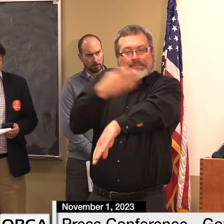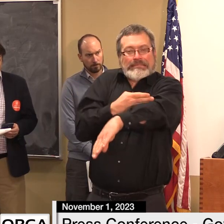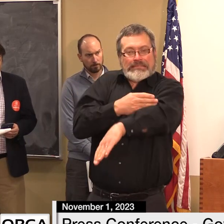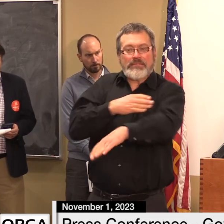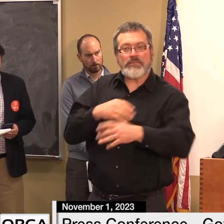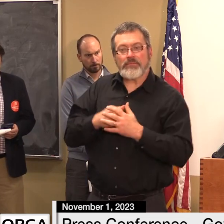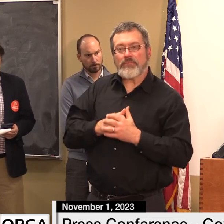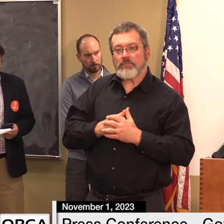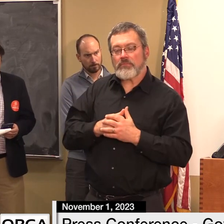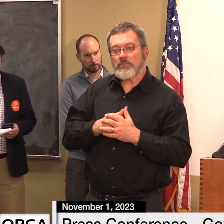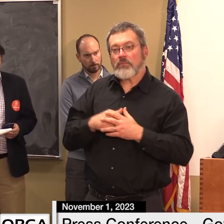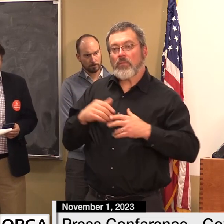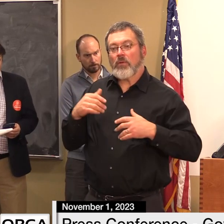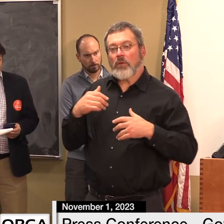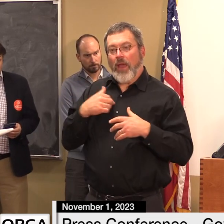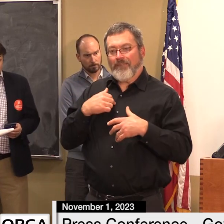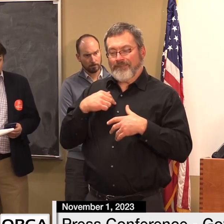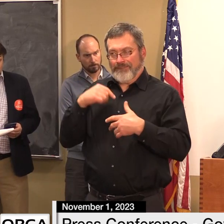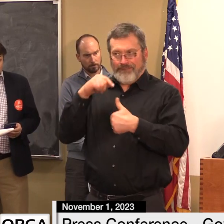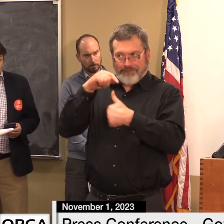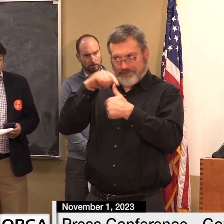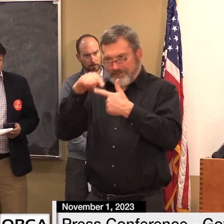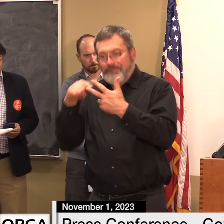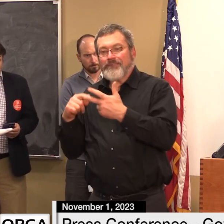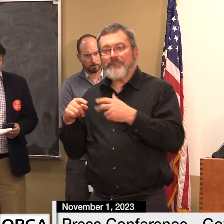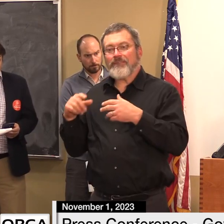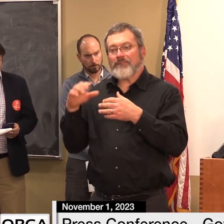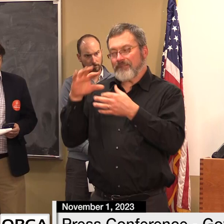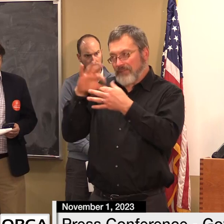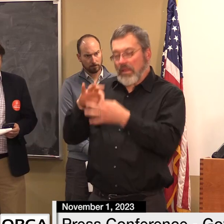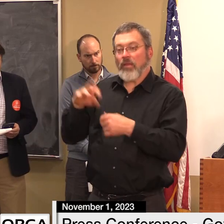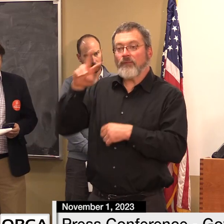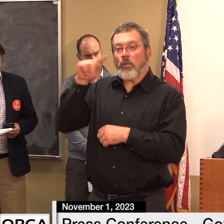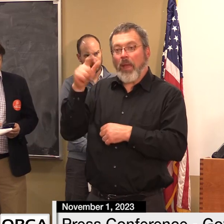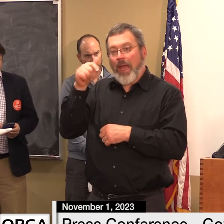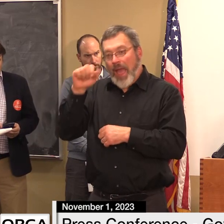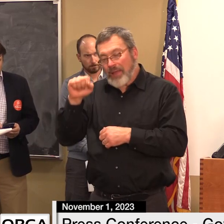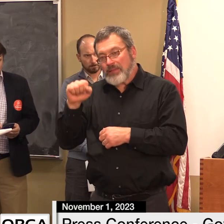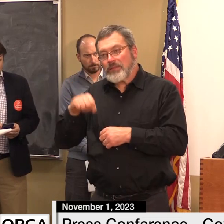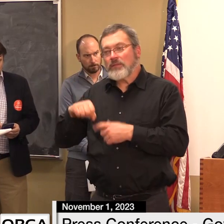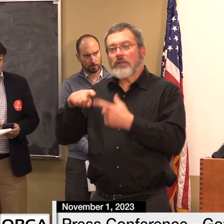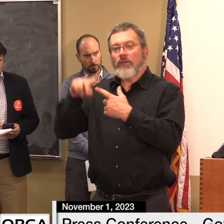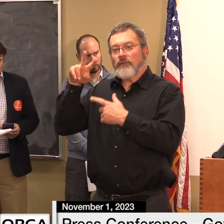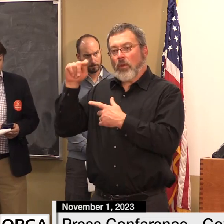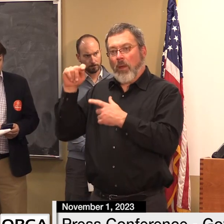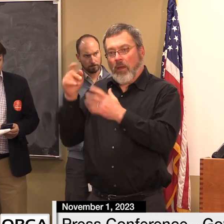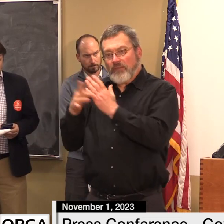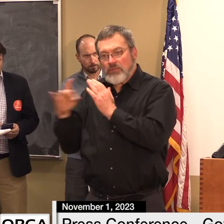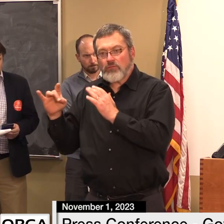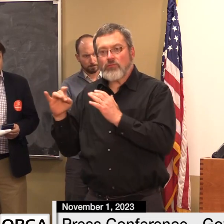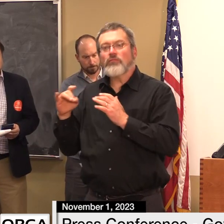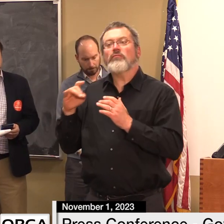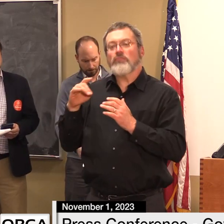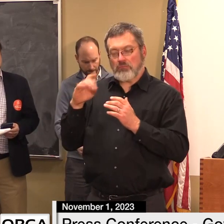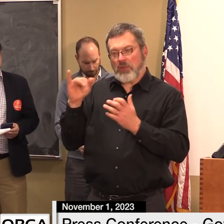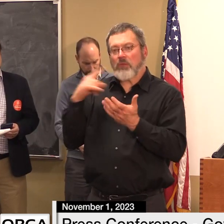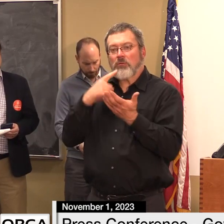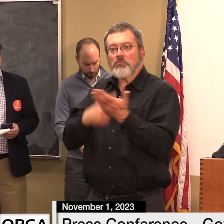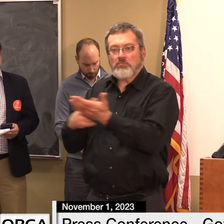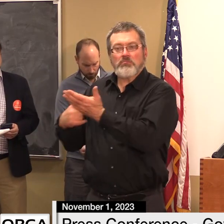Vermont and Vermont Gas have done in this space, and Commissioner Winters will also go over the programs we have to